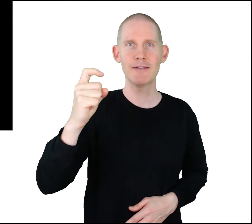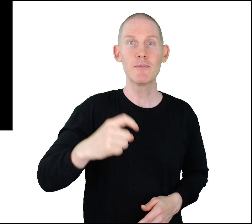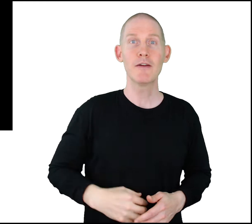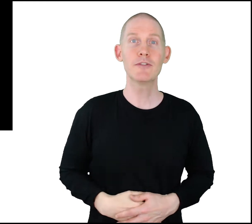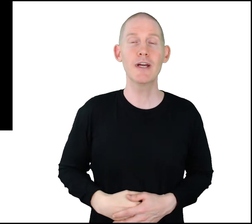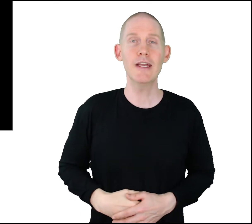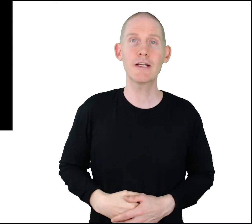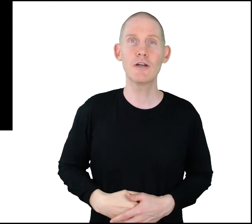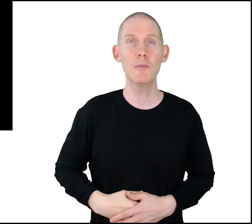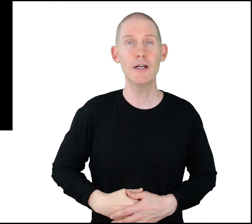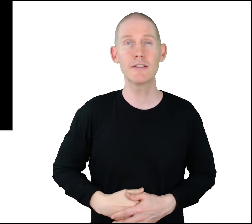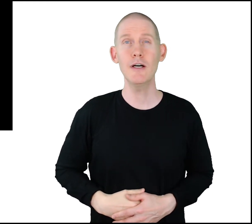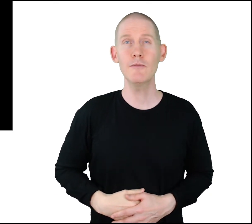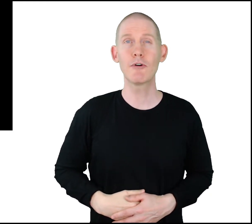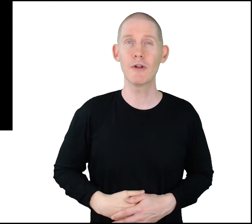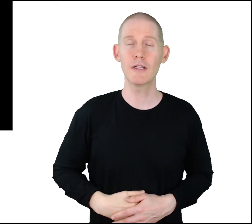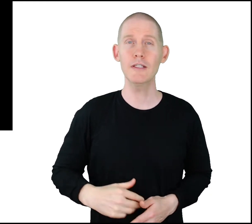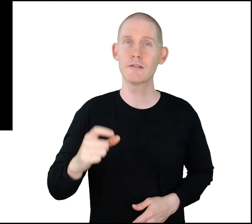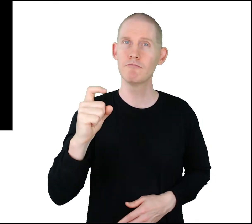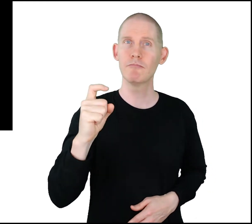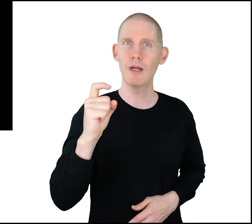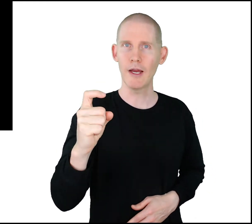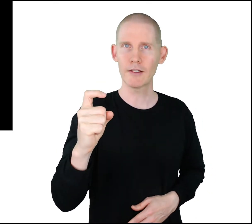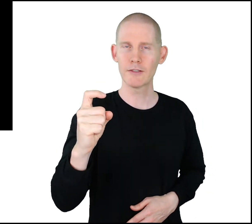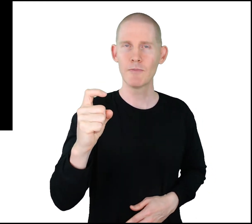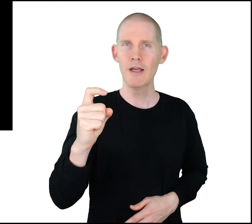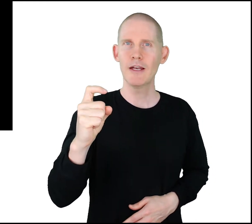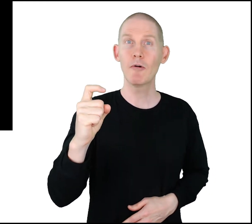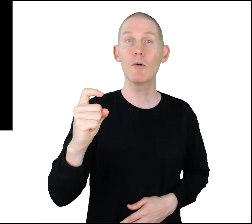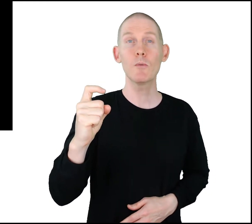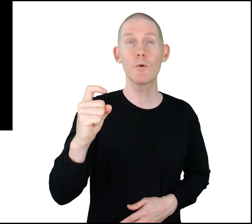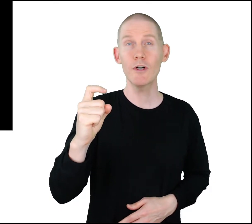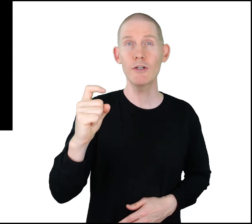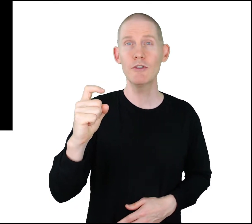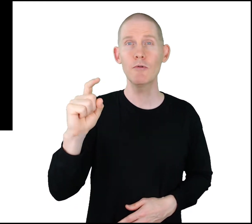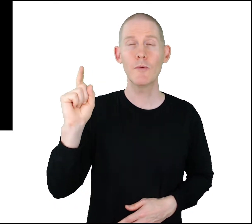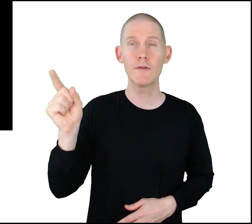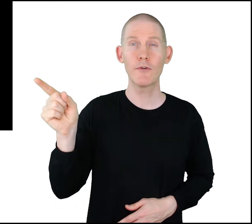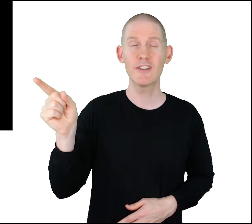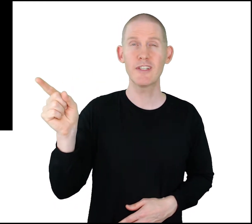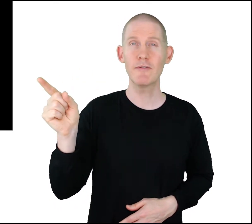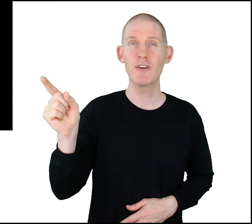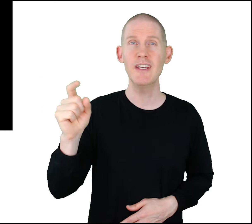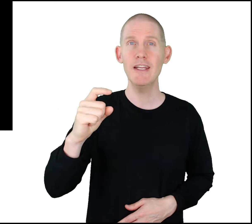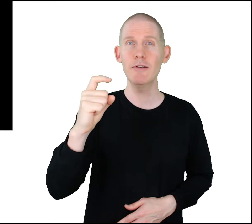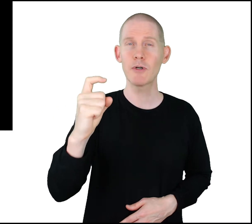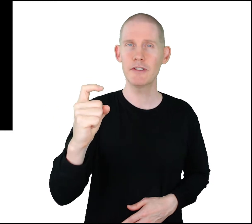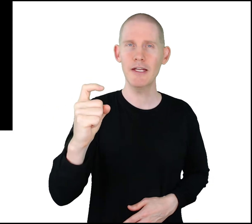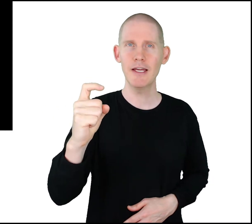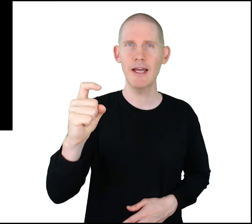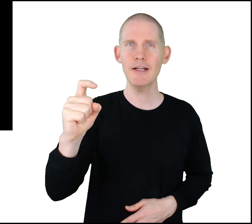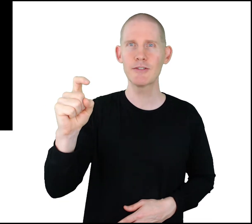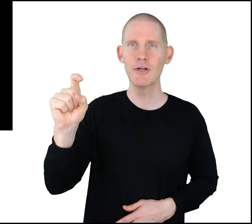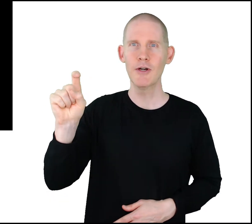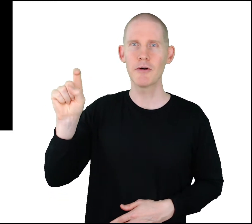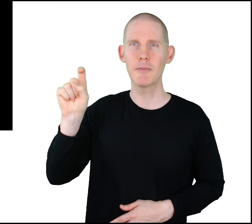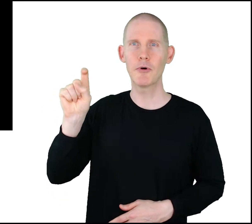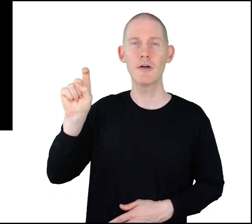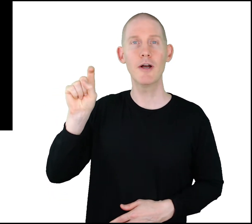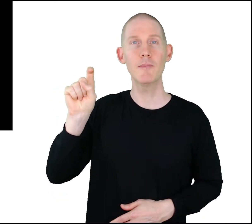You sign X all by itself, go like this, X. Now what we're going to do for the sign for need, we're going to take that X, we're going to put it right about